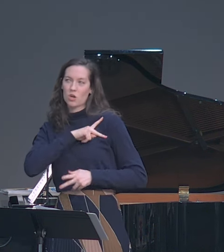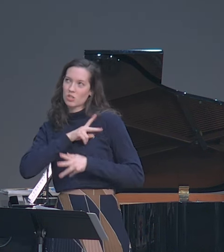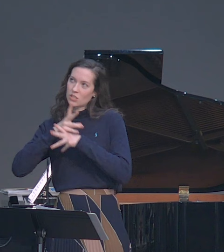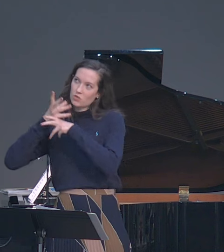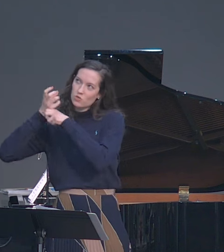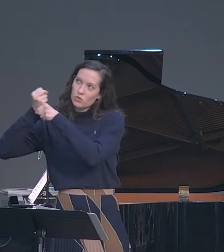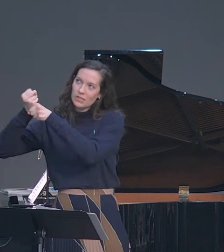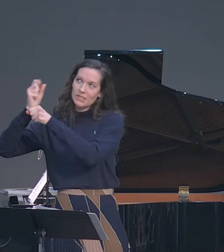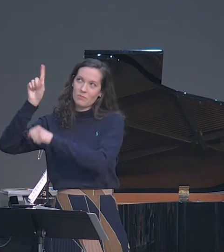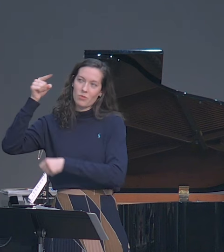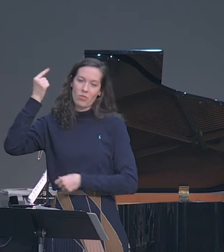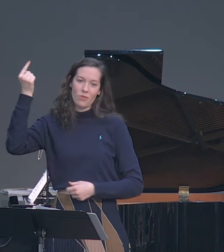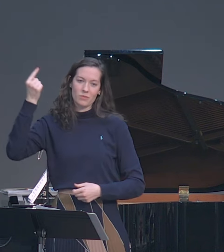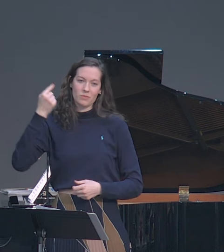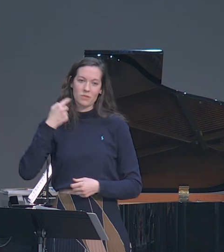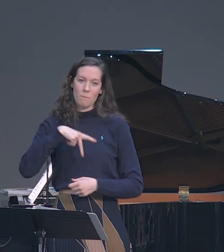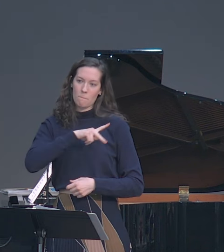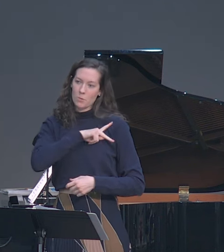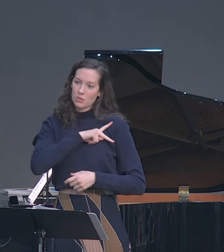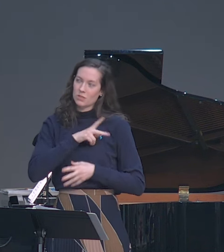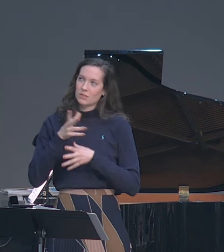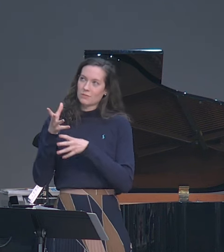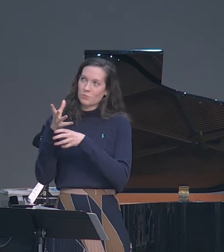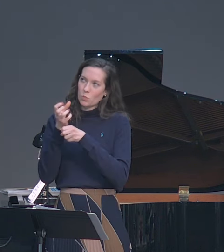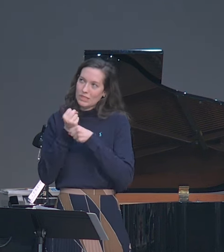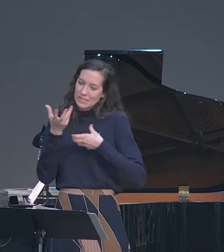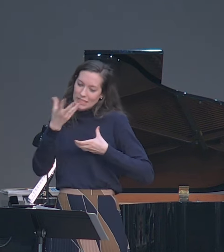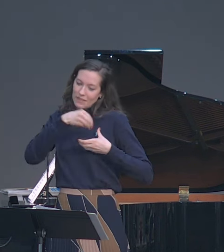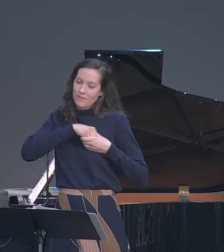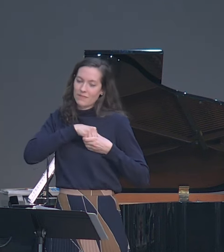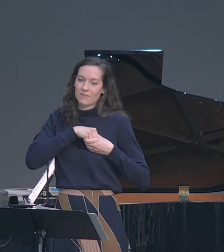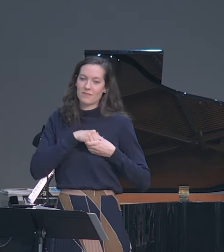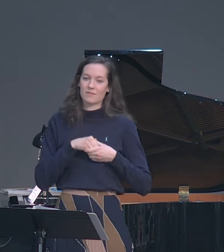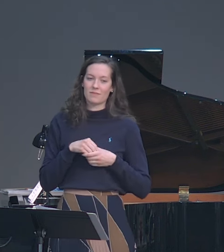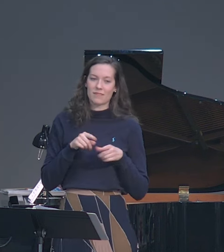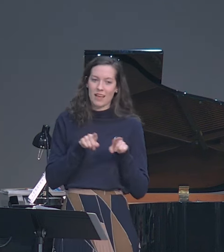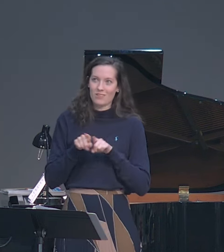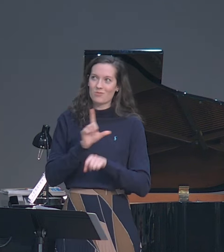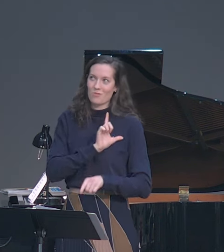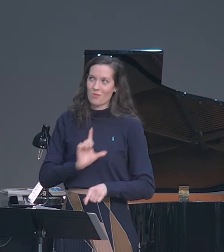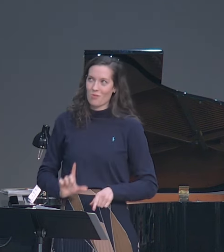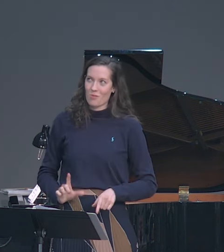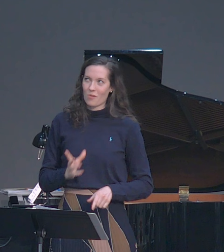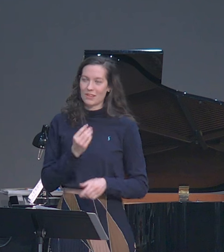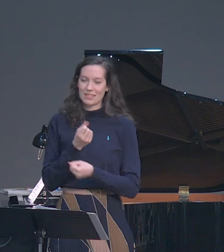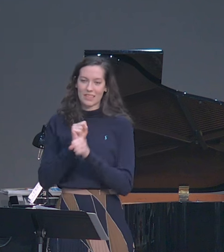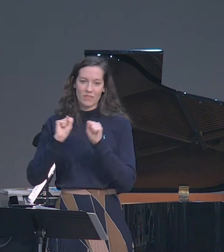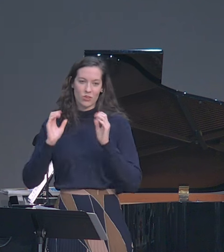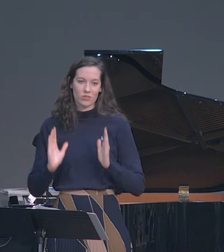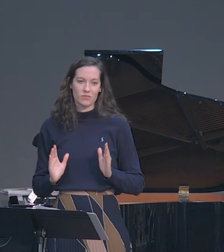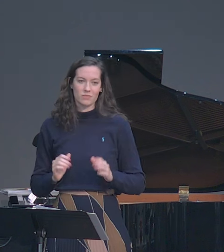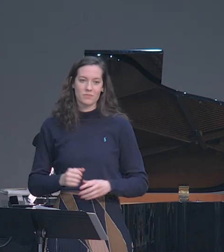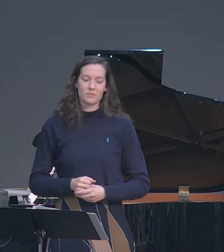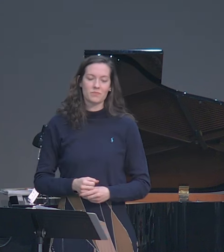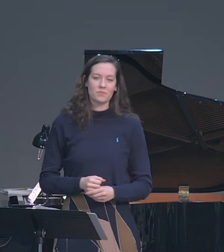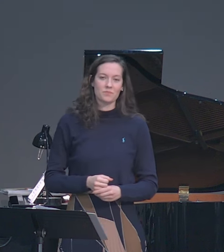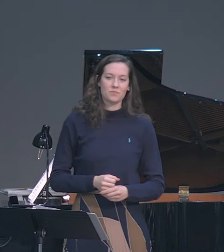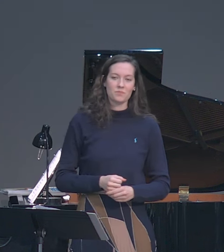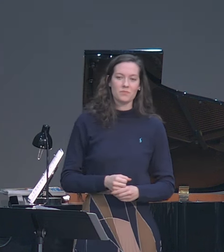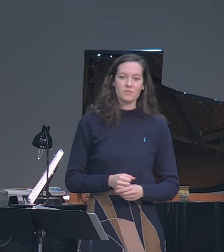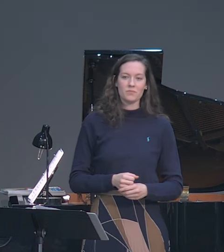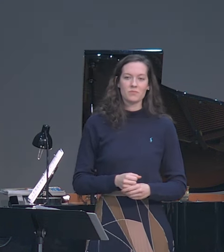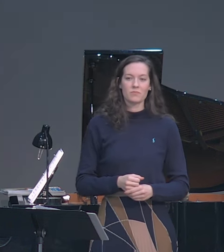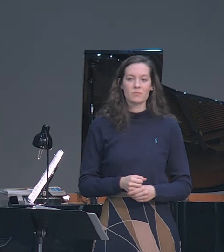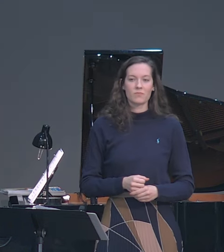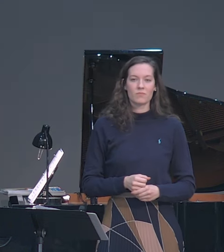in him alone. We personally have received him as our Lord and Savior. So think about this. What do you think would happen